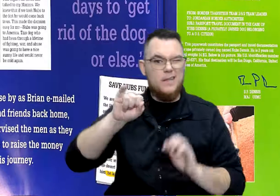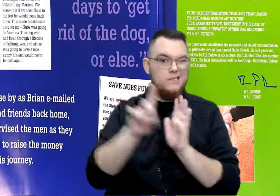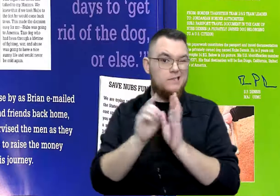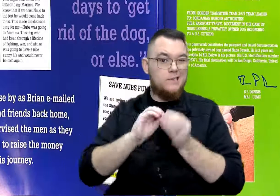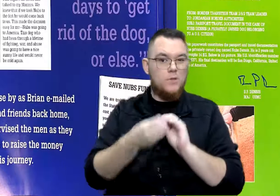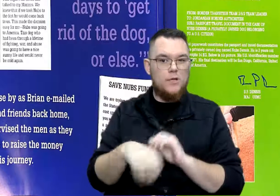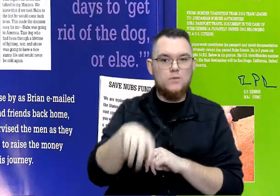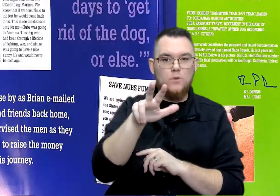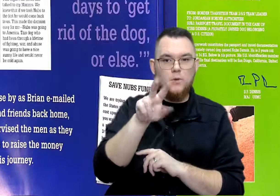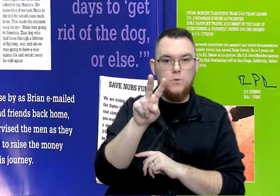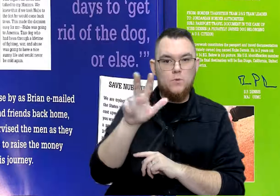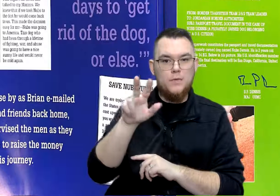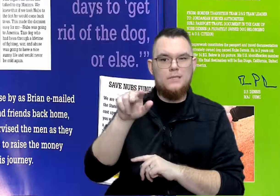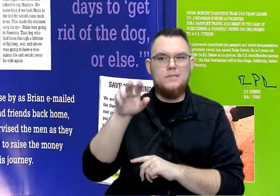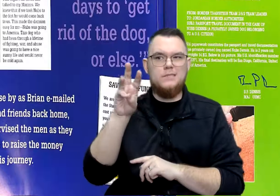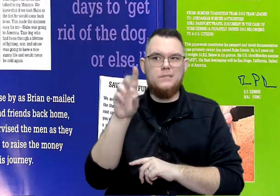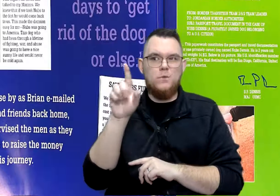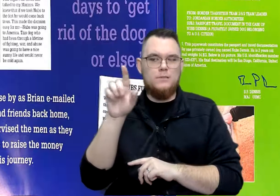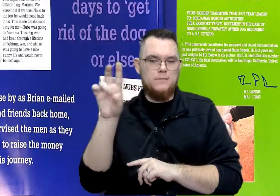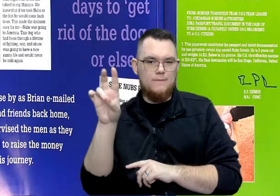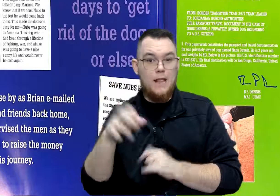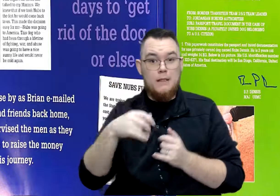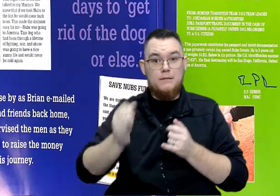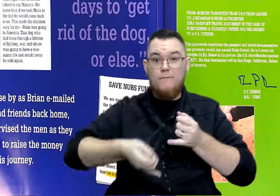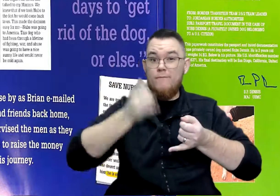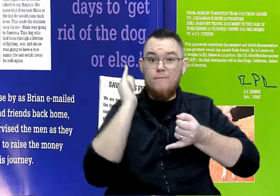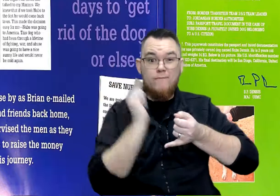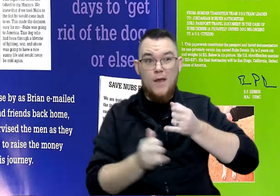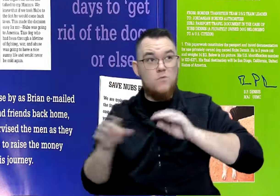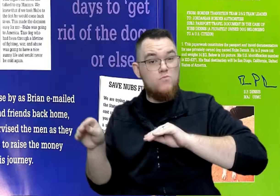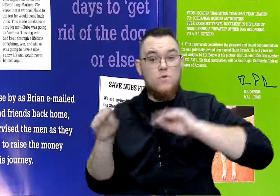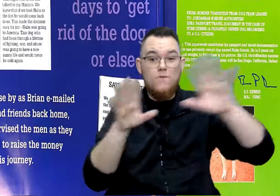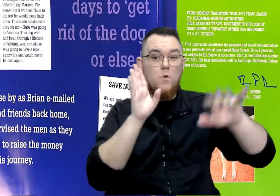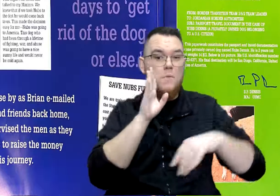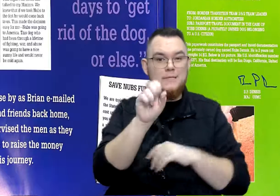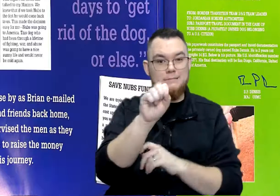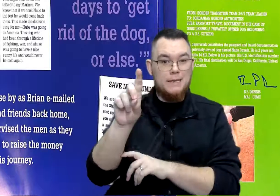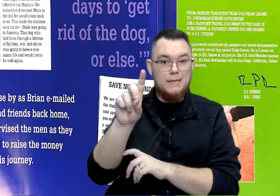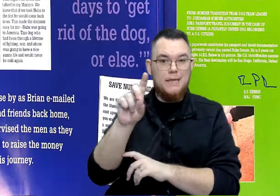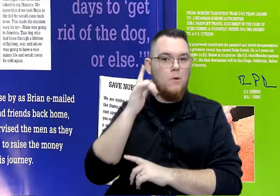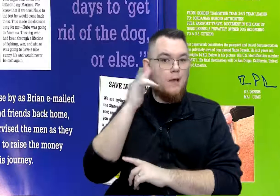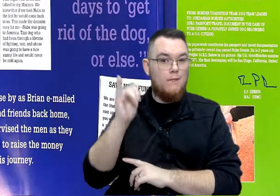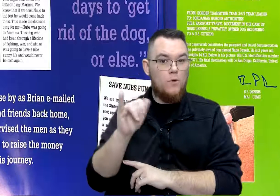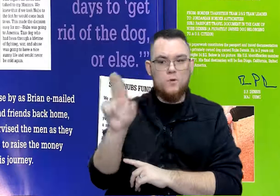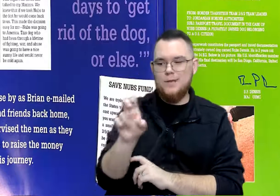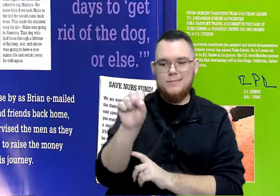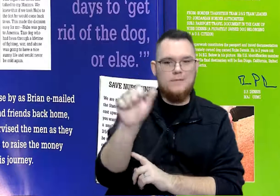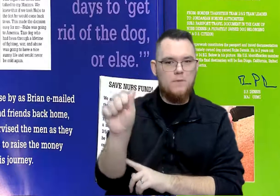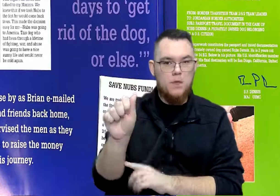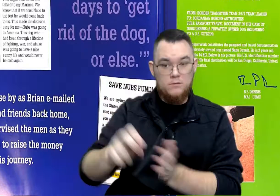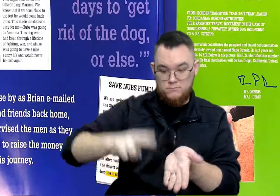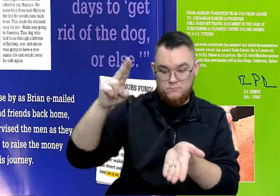3236371. His final destination will be San Diego, California, United States of America.